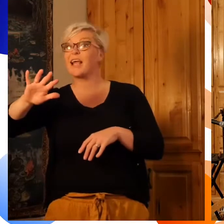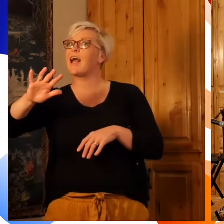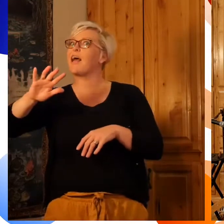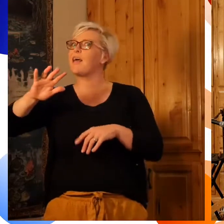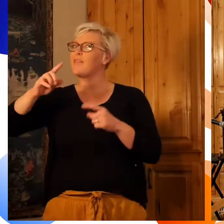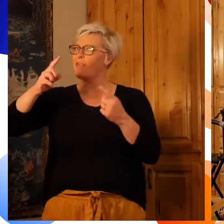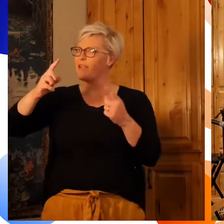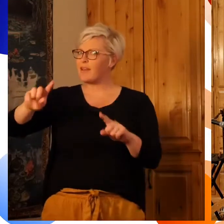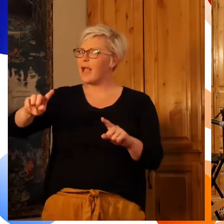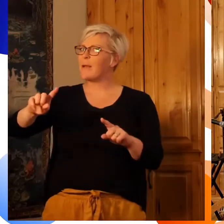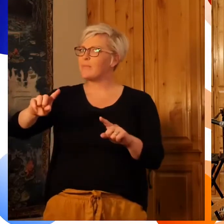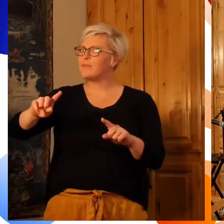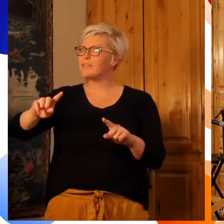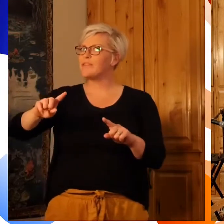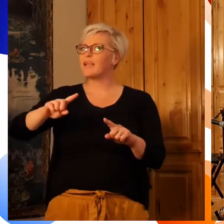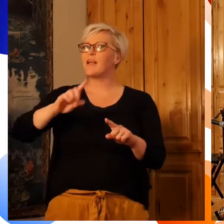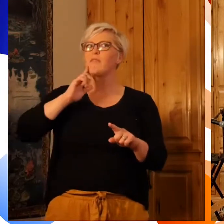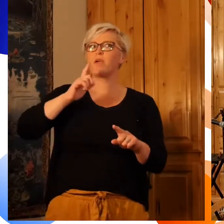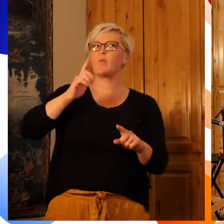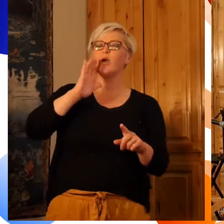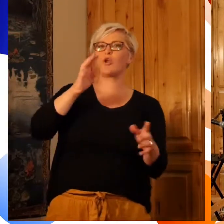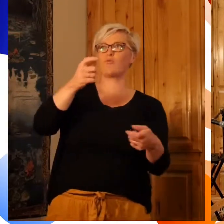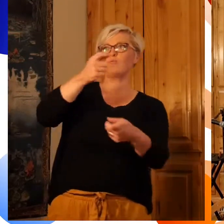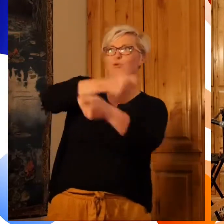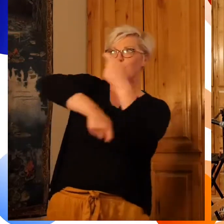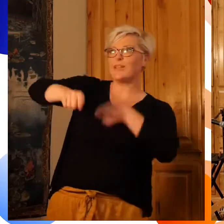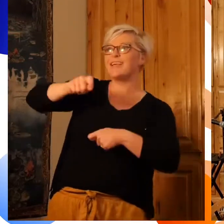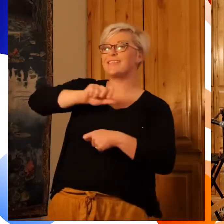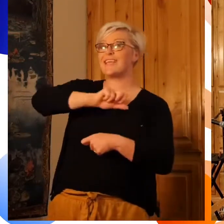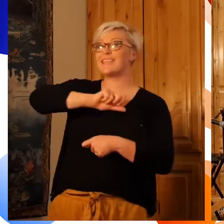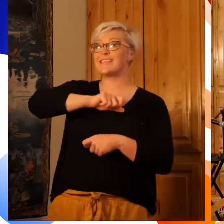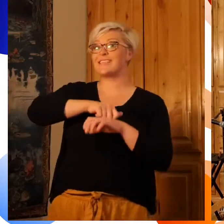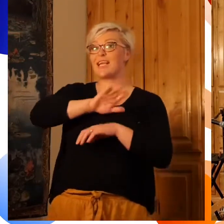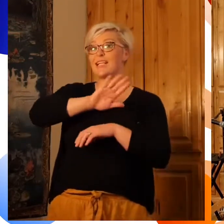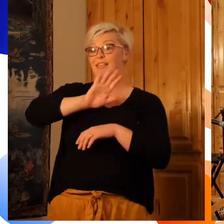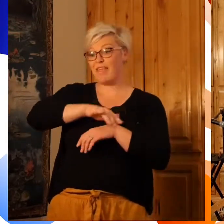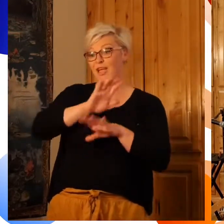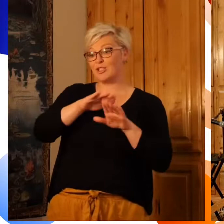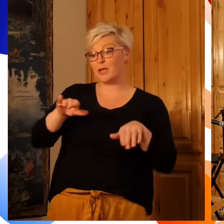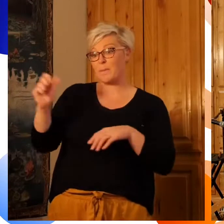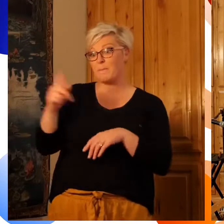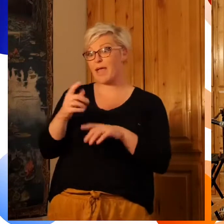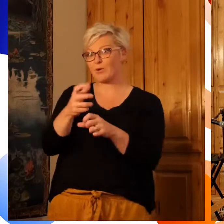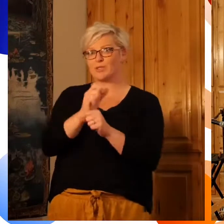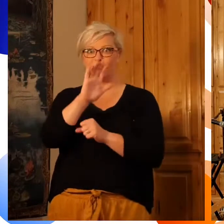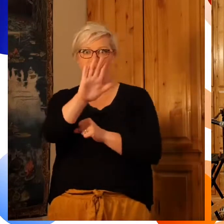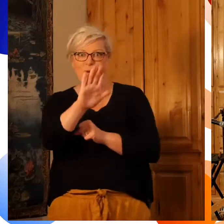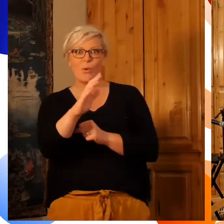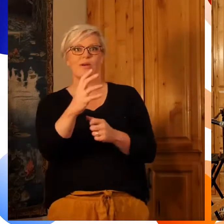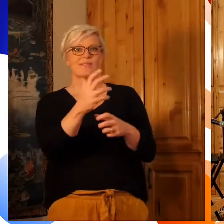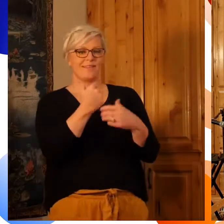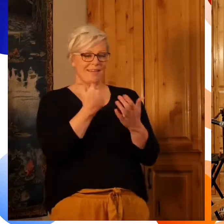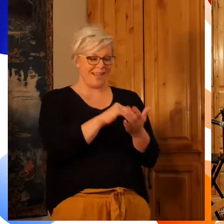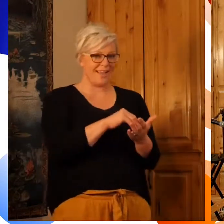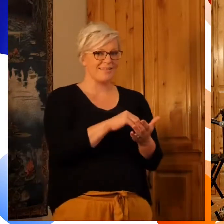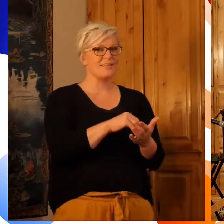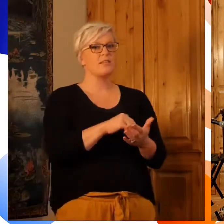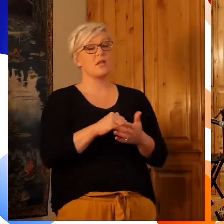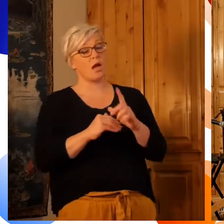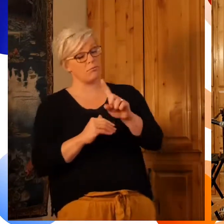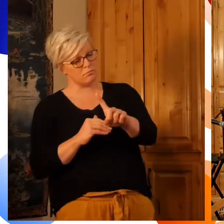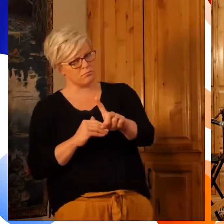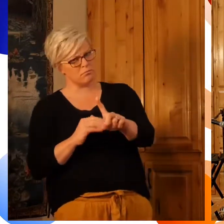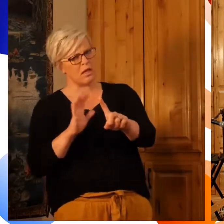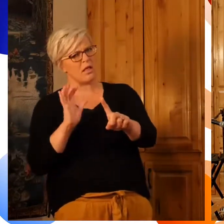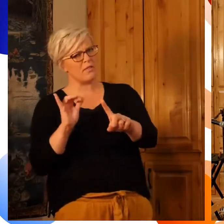theory. So I don't want any of you children trying this at home on your little brothers or sisters. All right, promise me. So the young couple